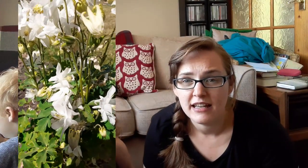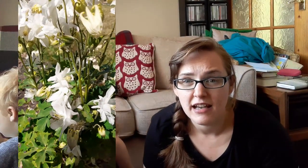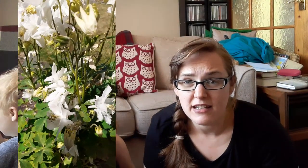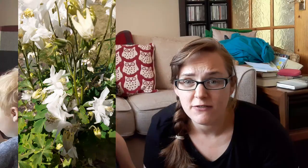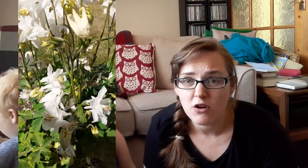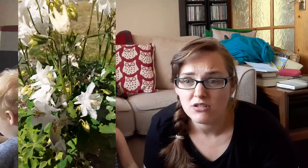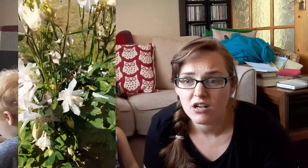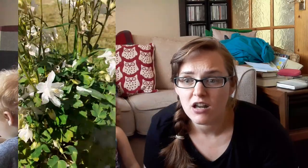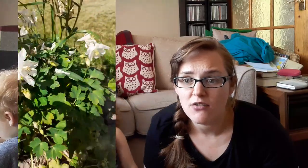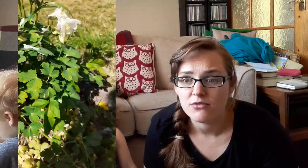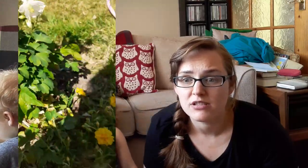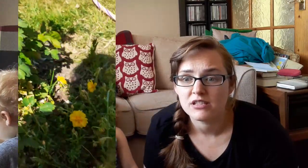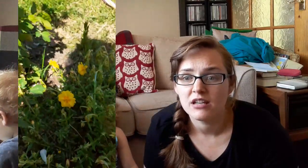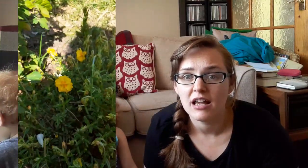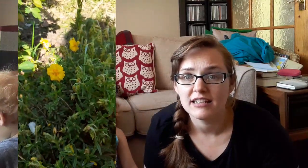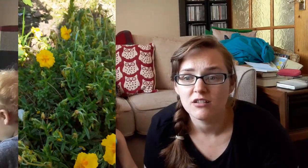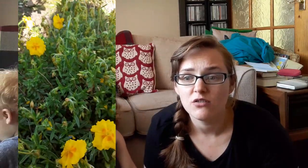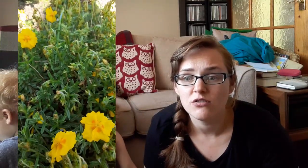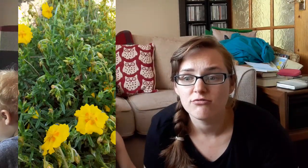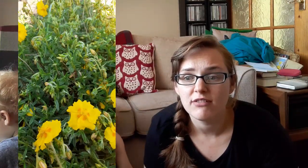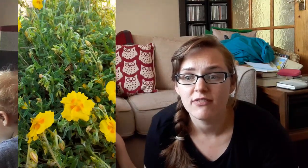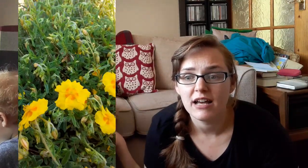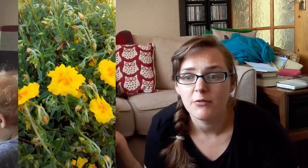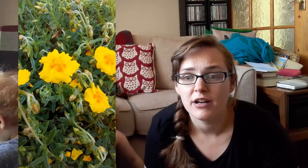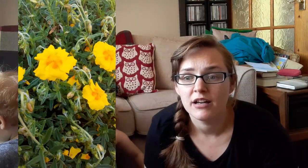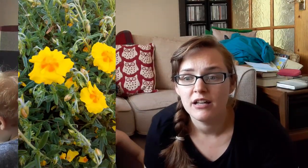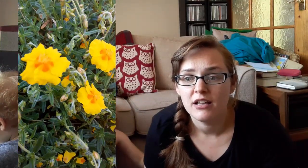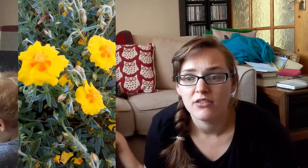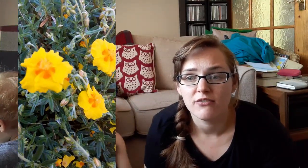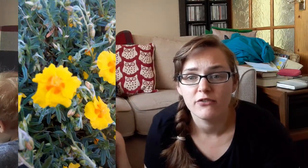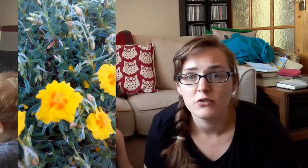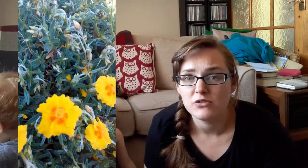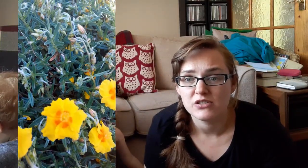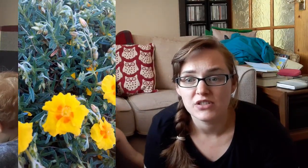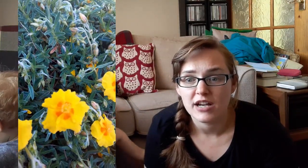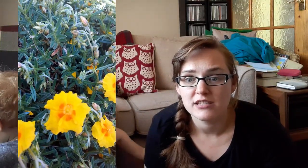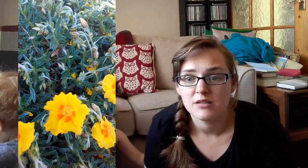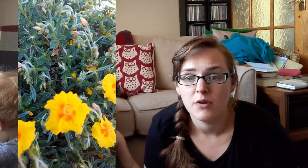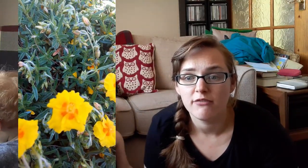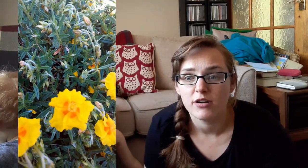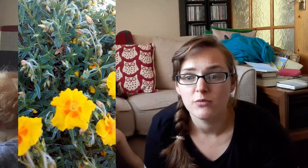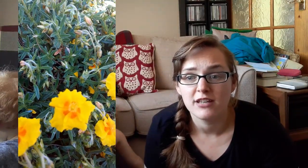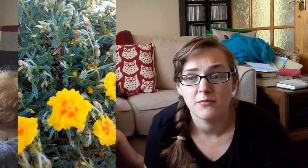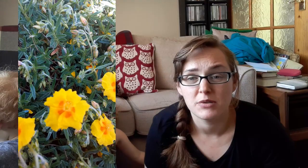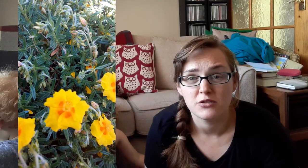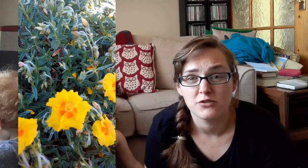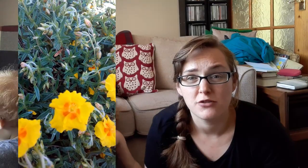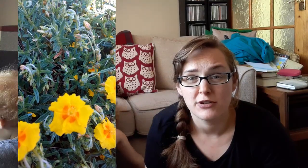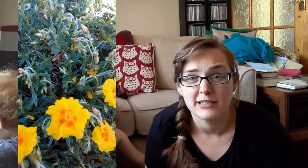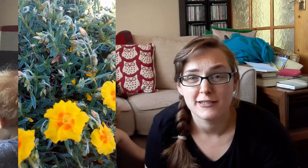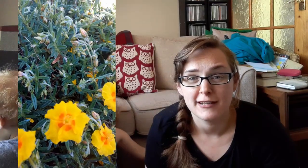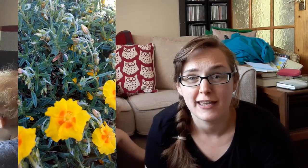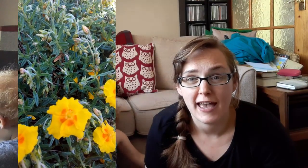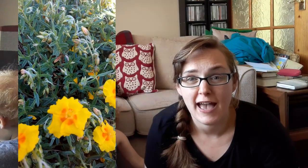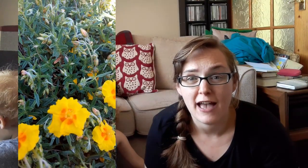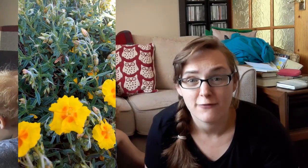And if God clothes a little ordinary flower that falls and dies tomorrow, we can be sure he's going to care for